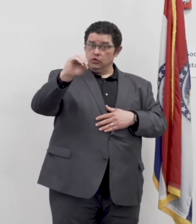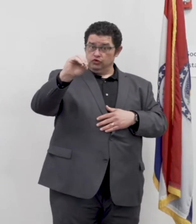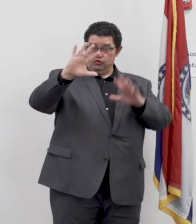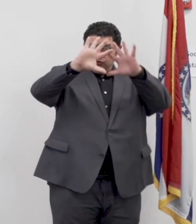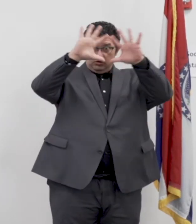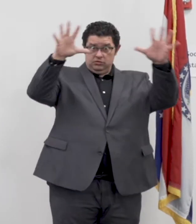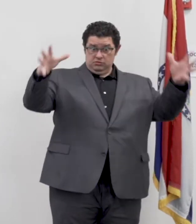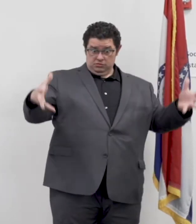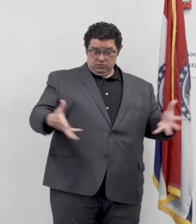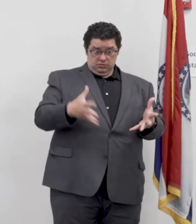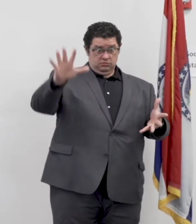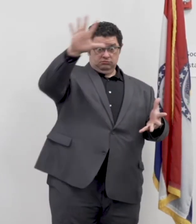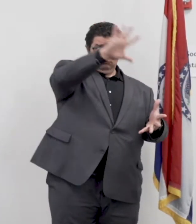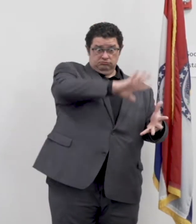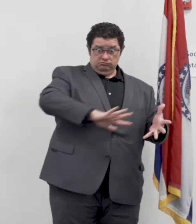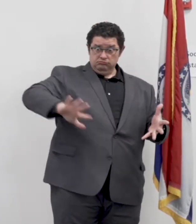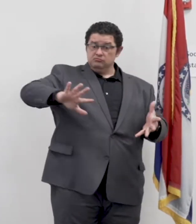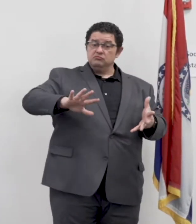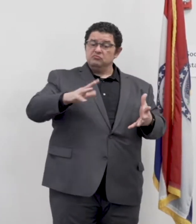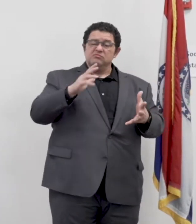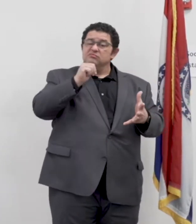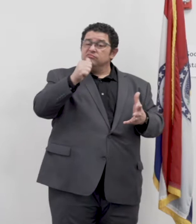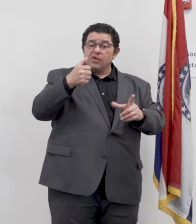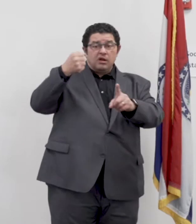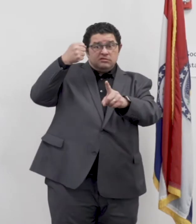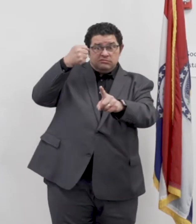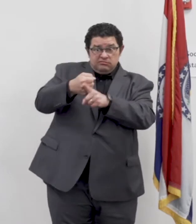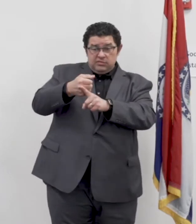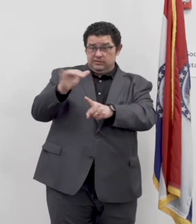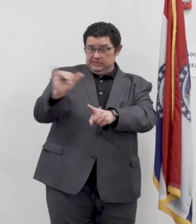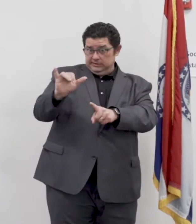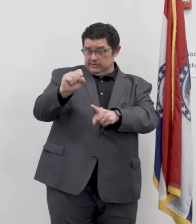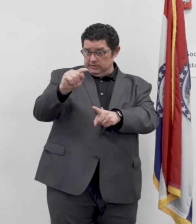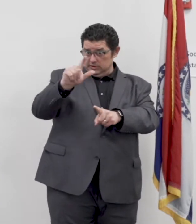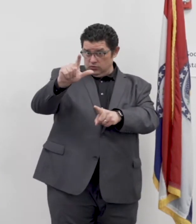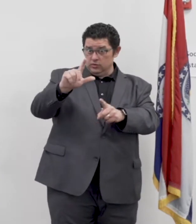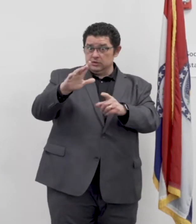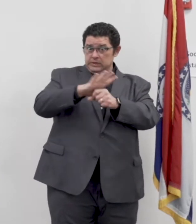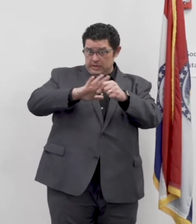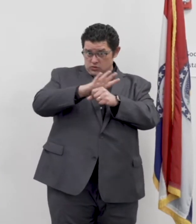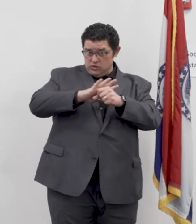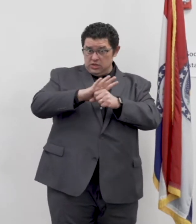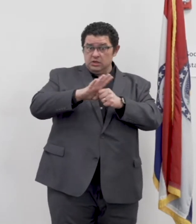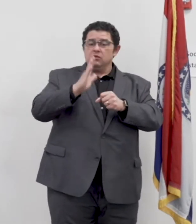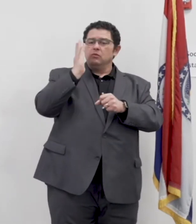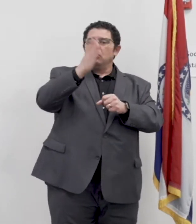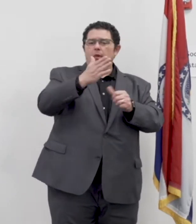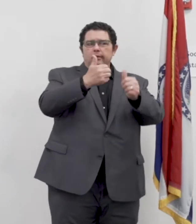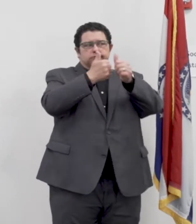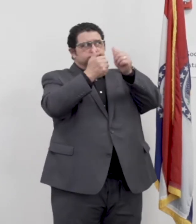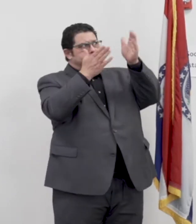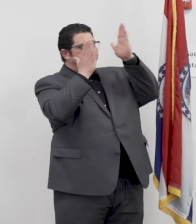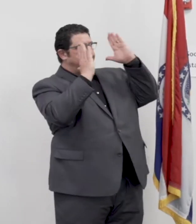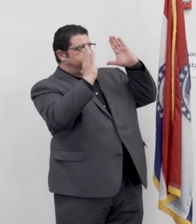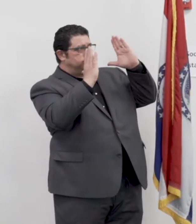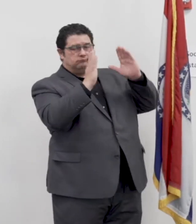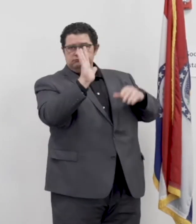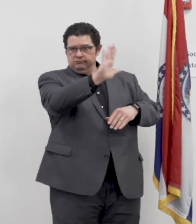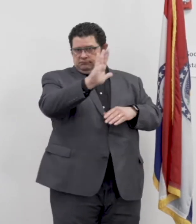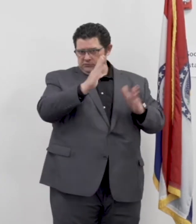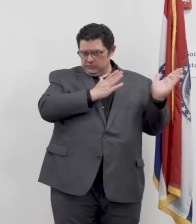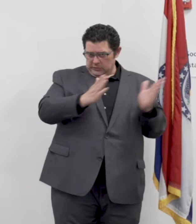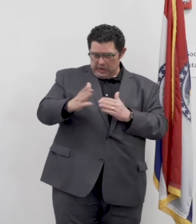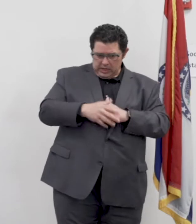other counties who are not as impacted as St. Louis County will be following the governor's plan. He has also made it clear to